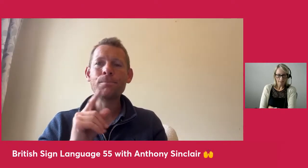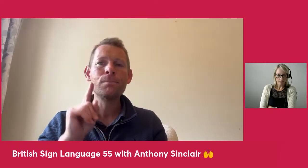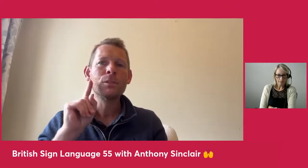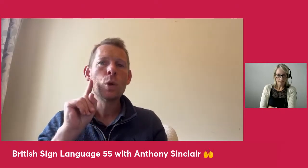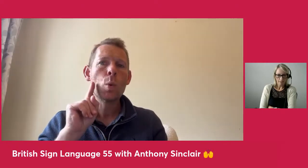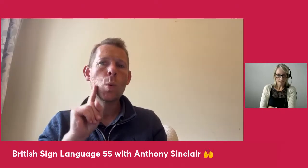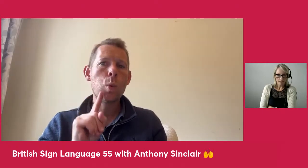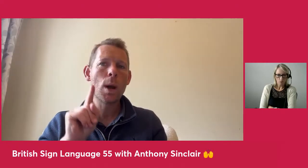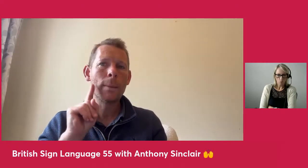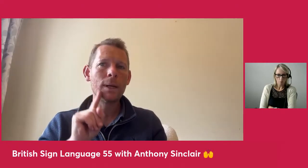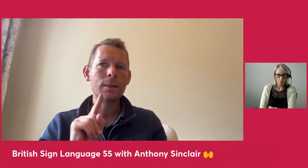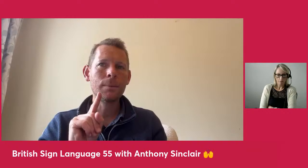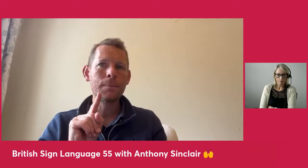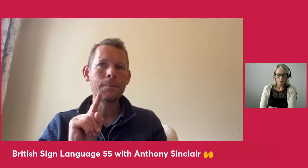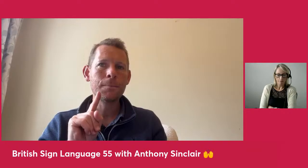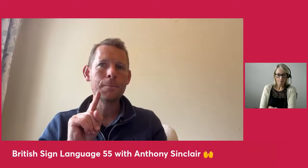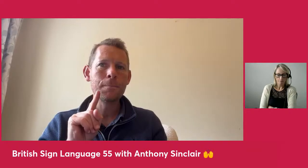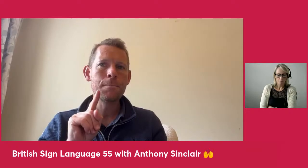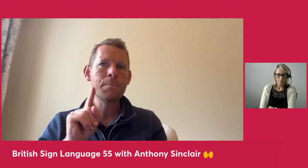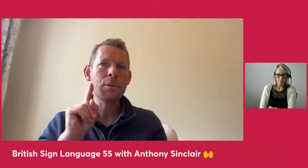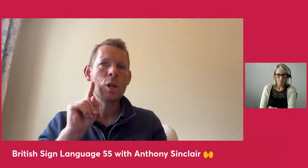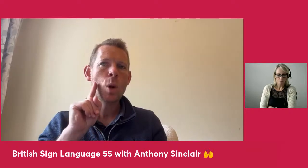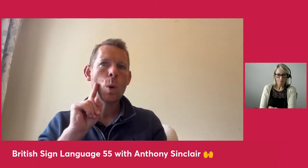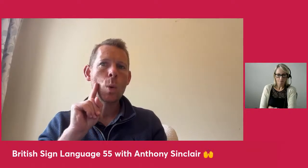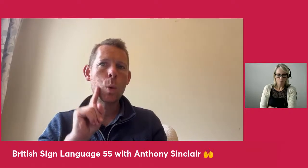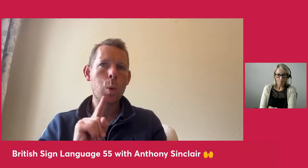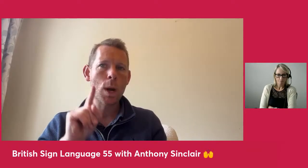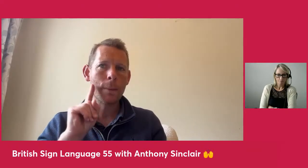man, and woman,